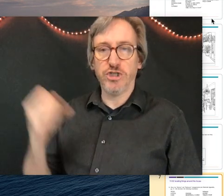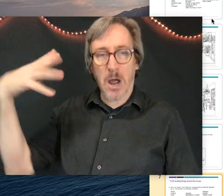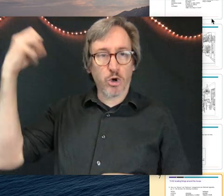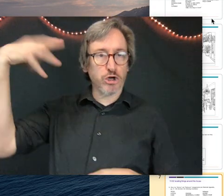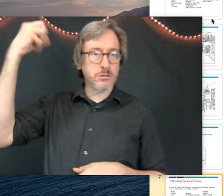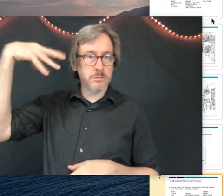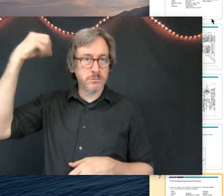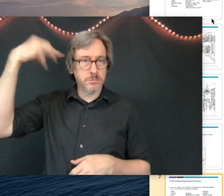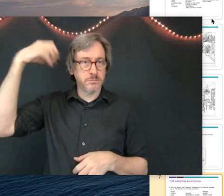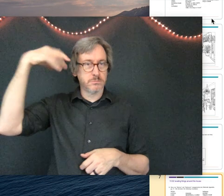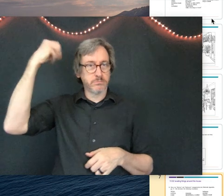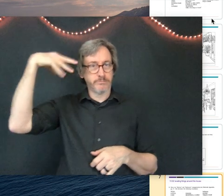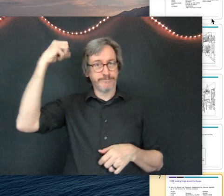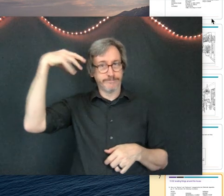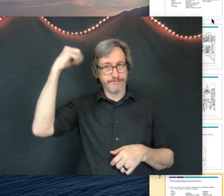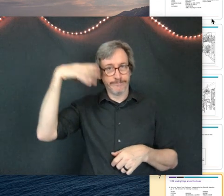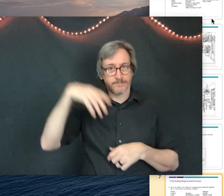Shower.